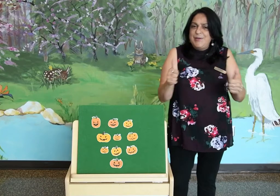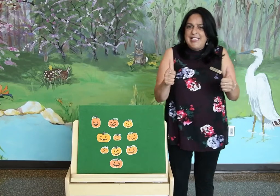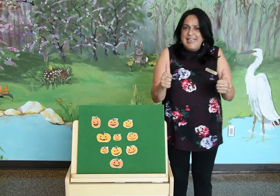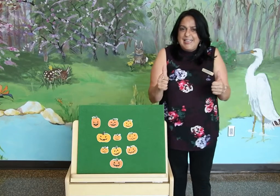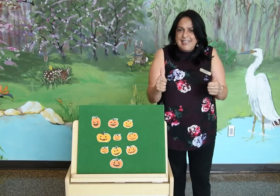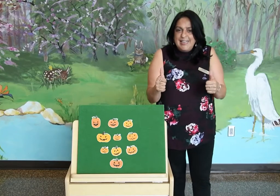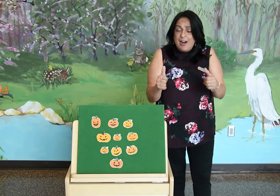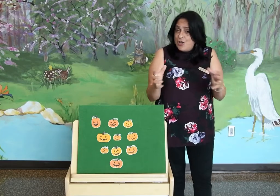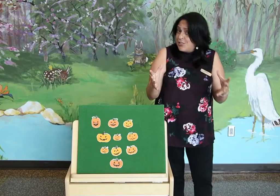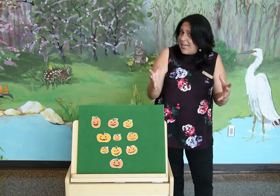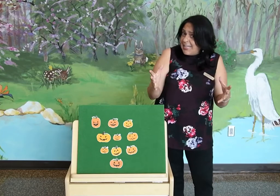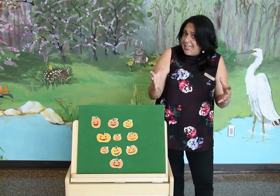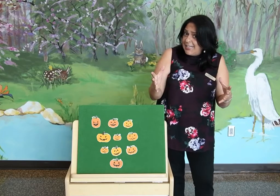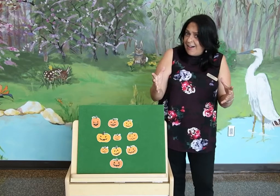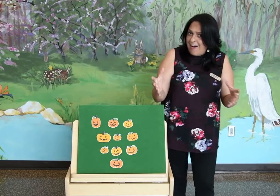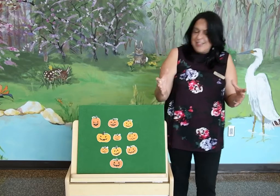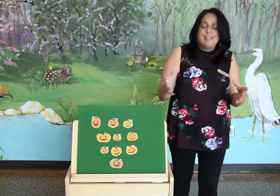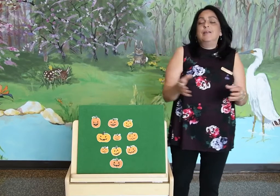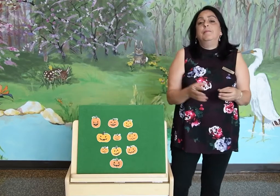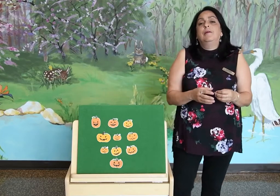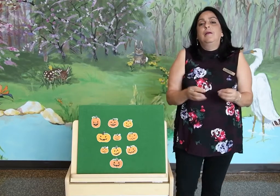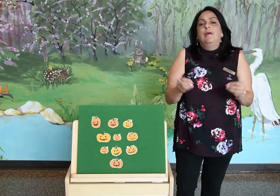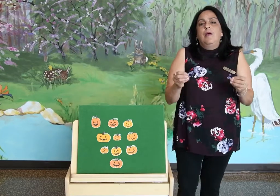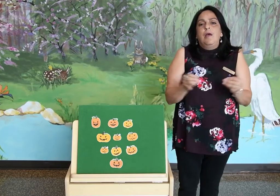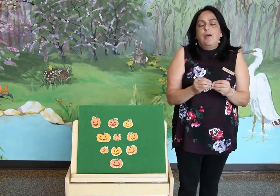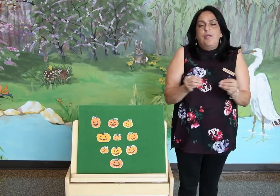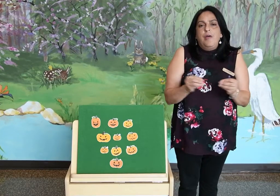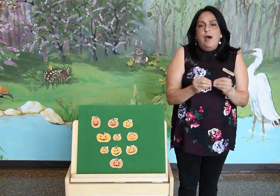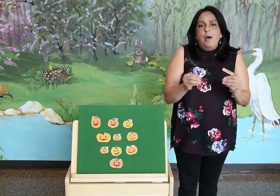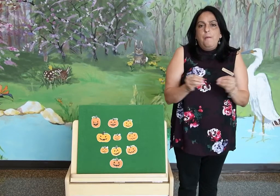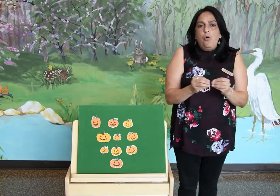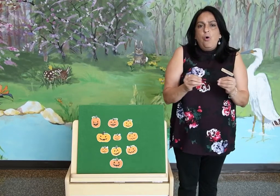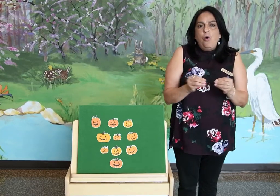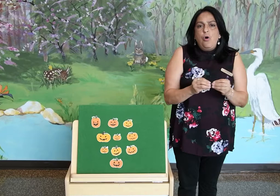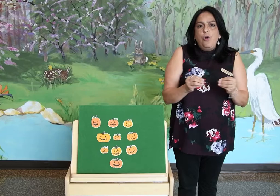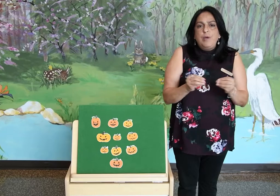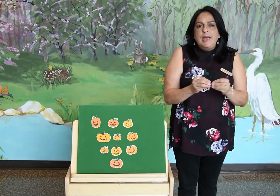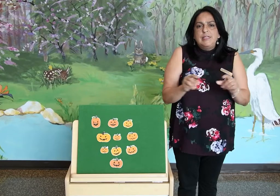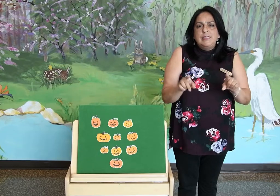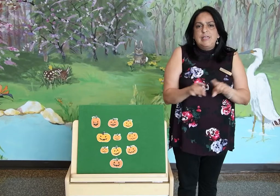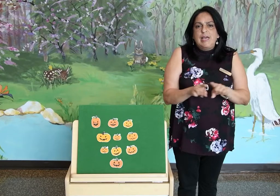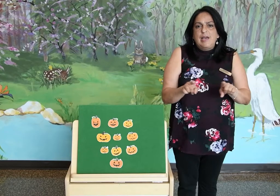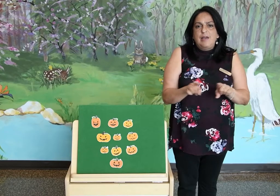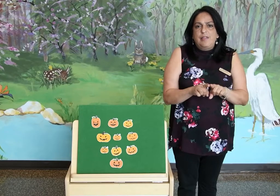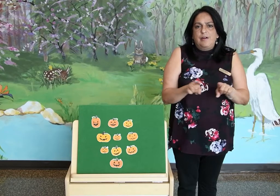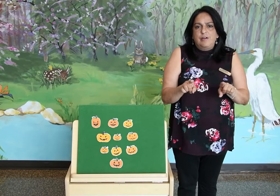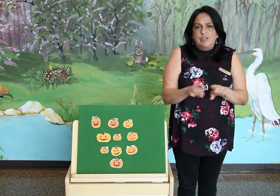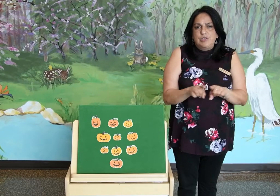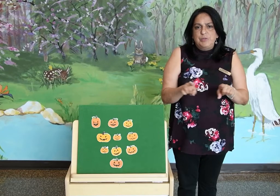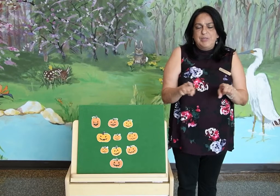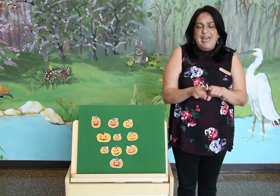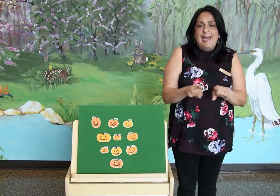again. Are you signing? Awesome! The more we get together,